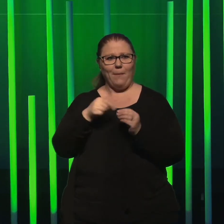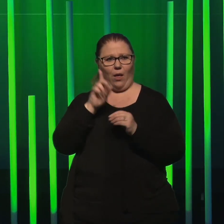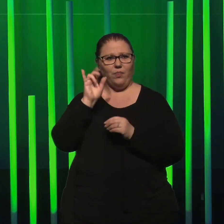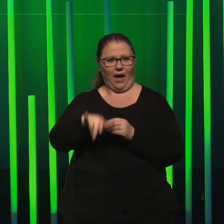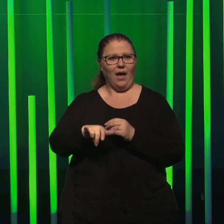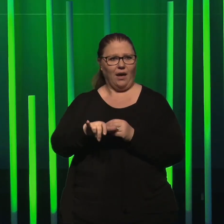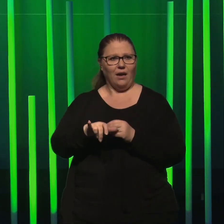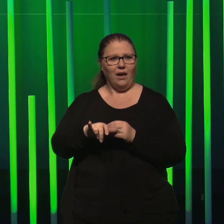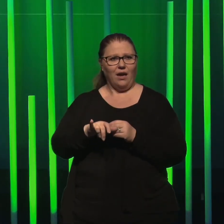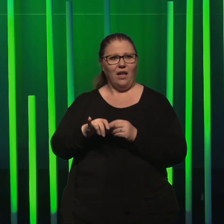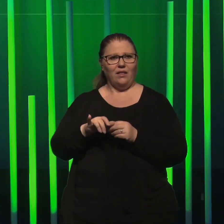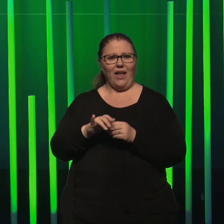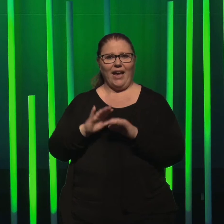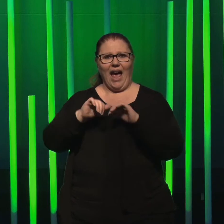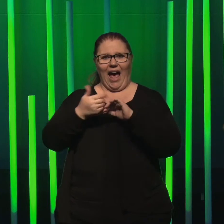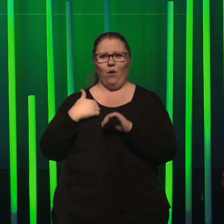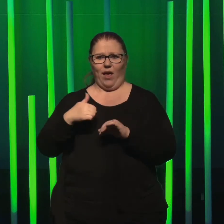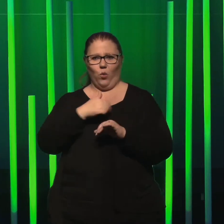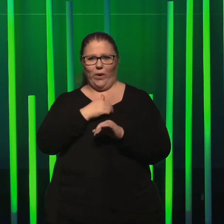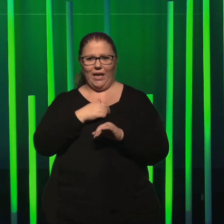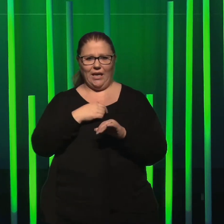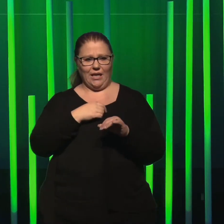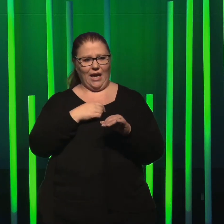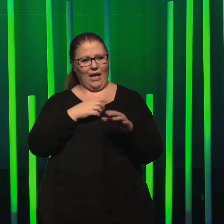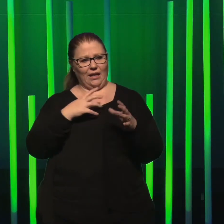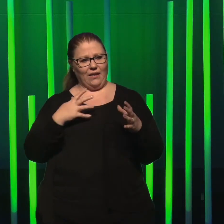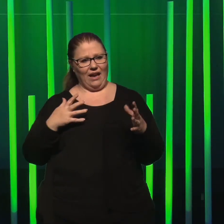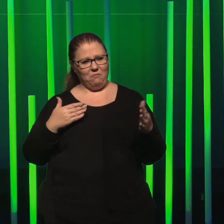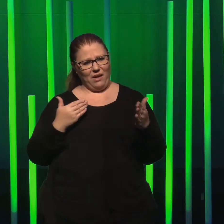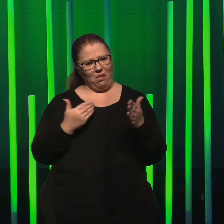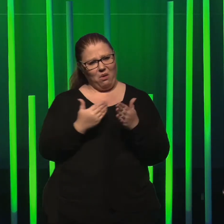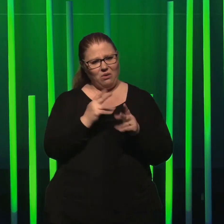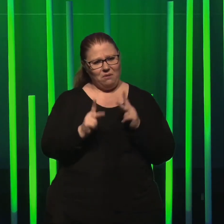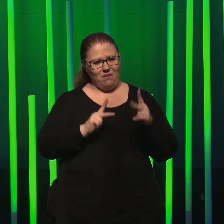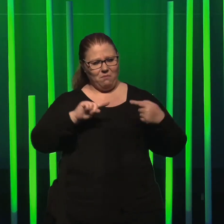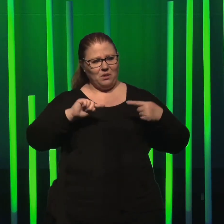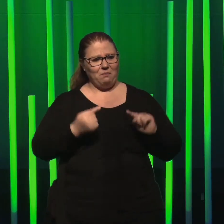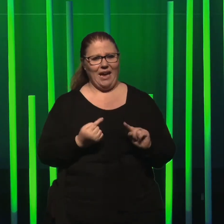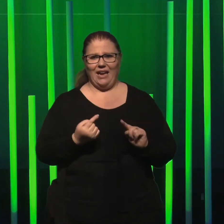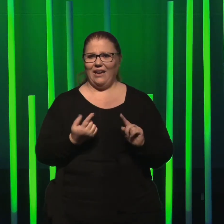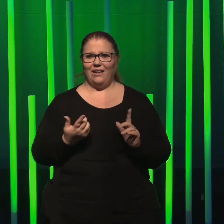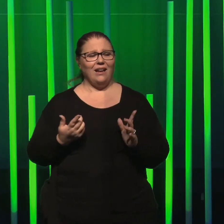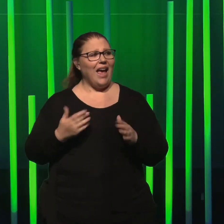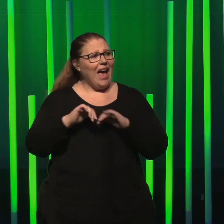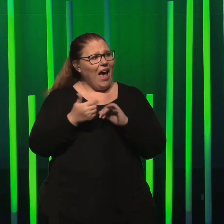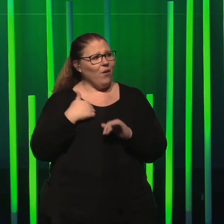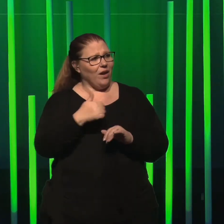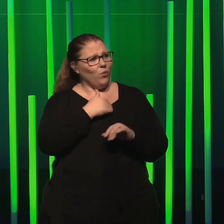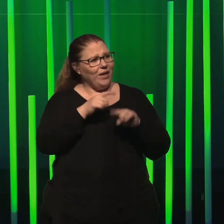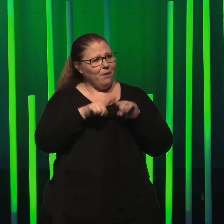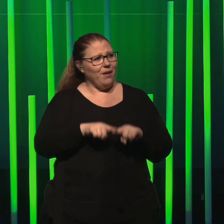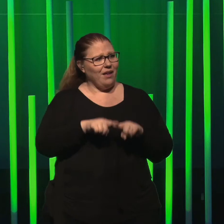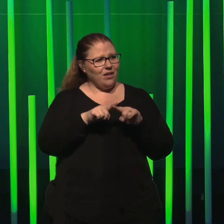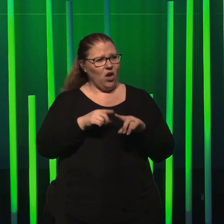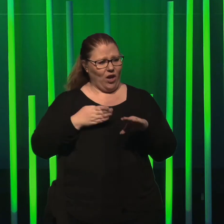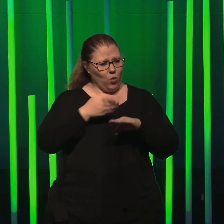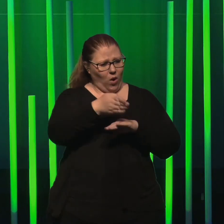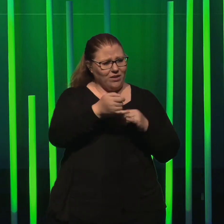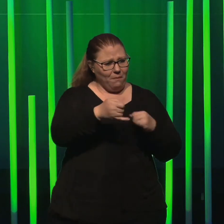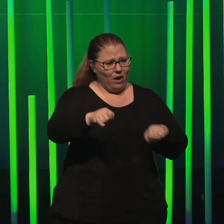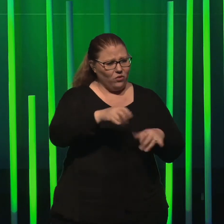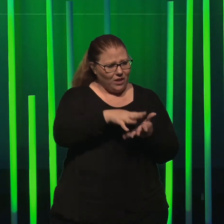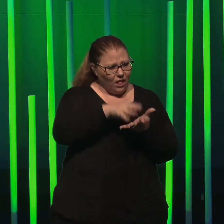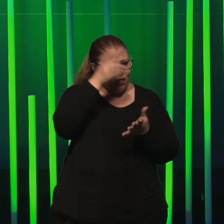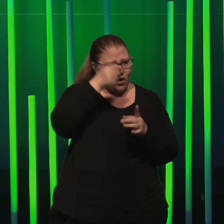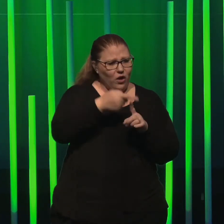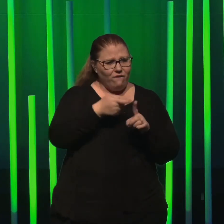those things that people told us, maybe for a long time in our spiritual journeys, that we needed to stay away from. But how can we lean into and cross boundaries and learn